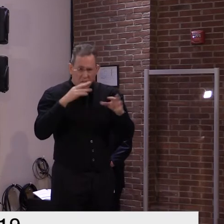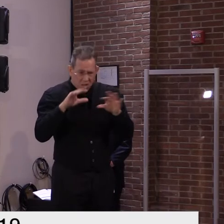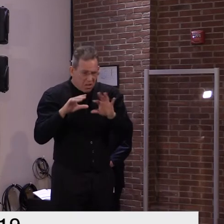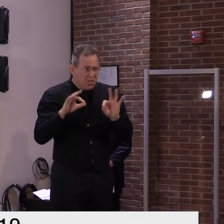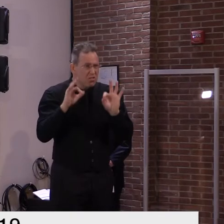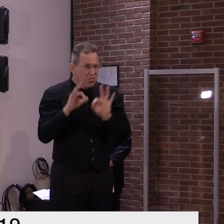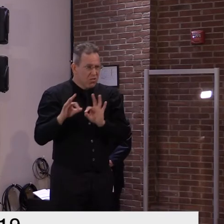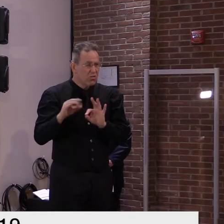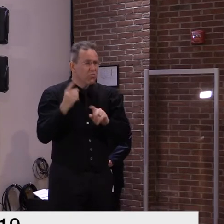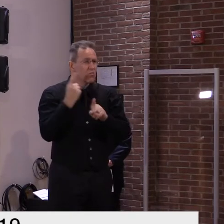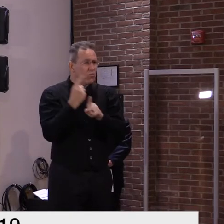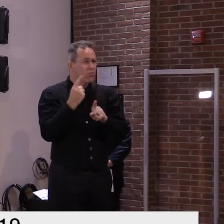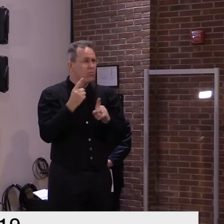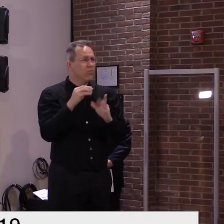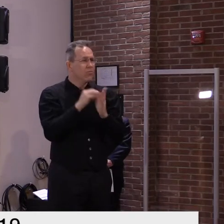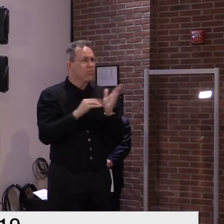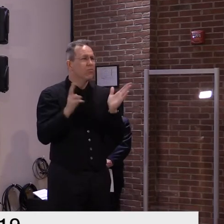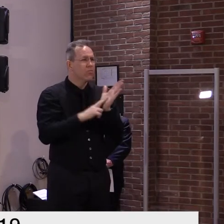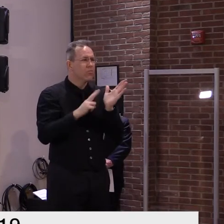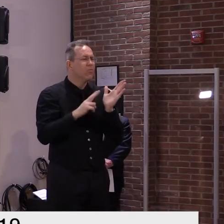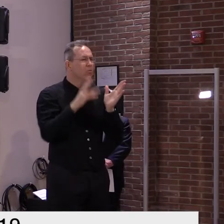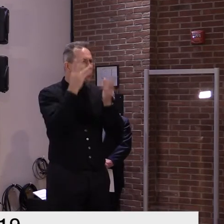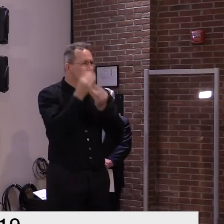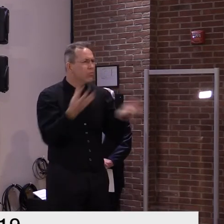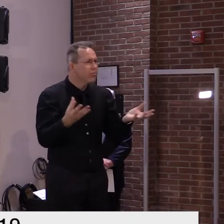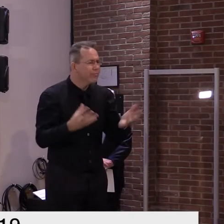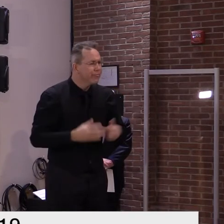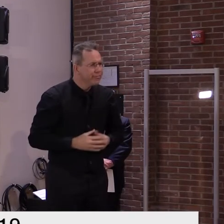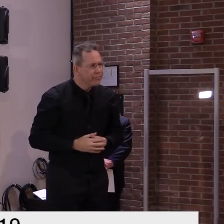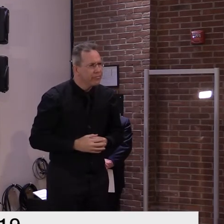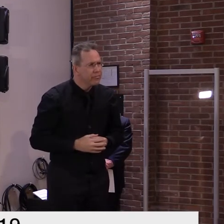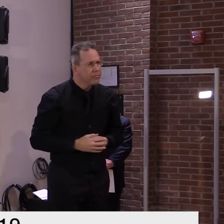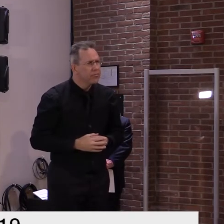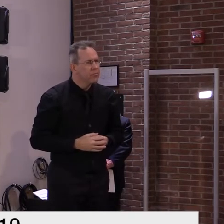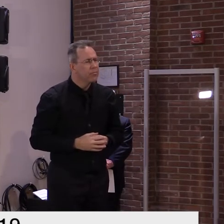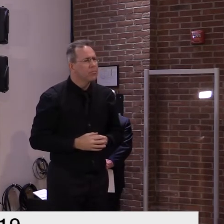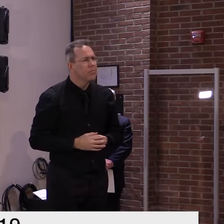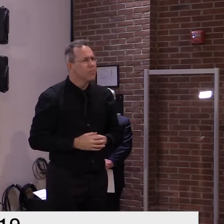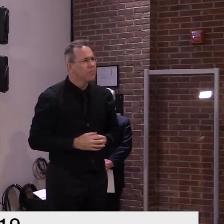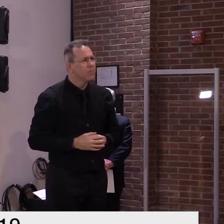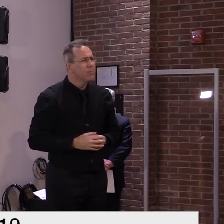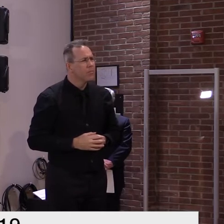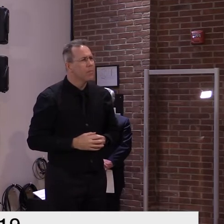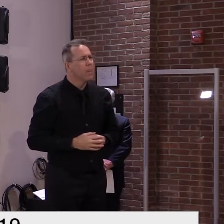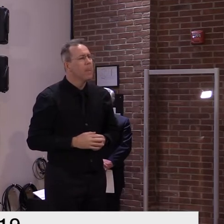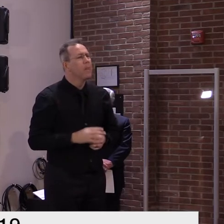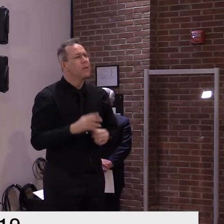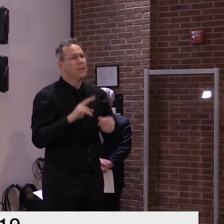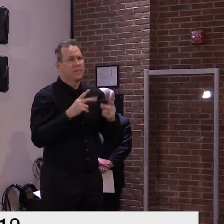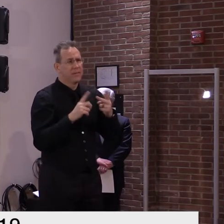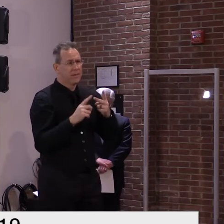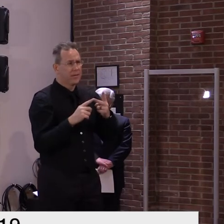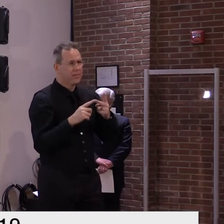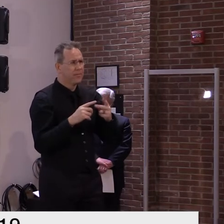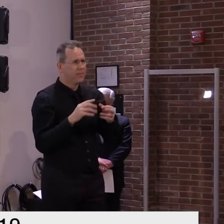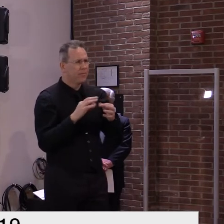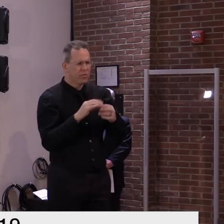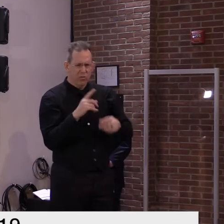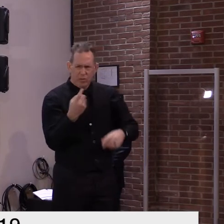settled. So we will have announcements to make with regard to that. And then the second part of your question,